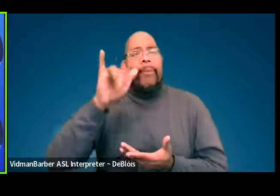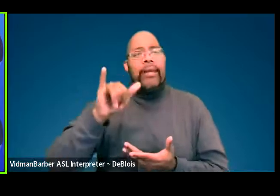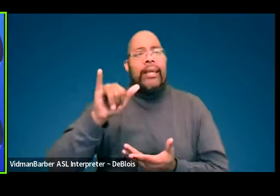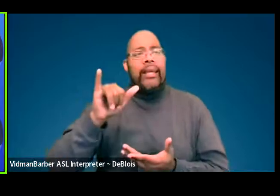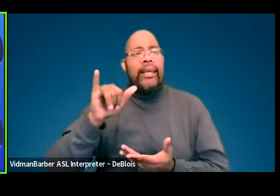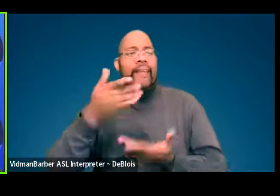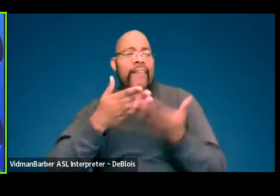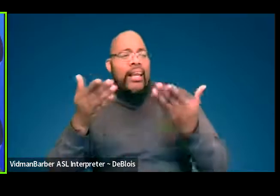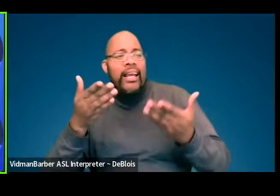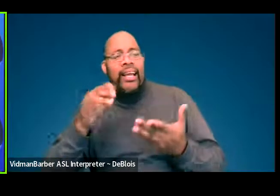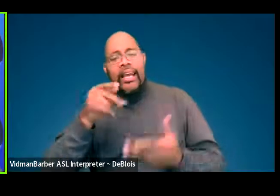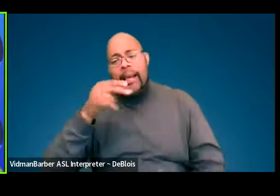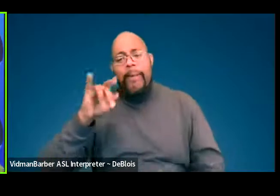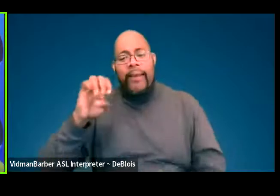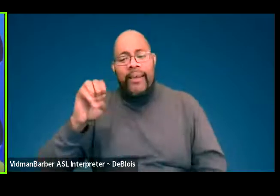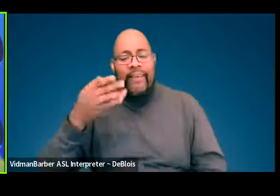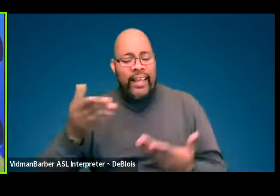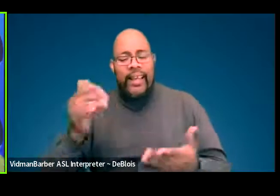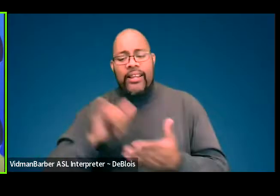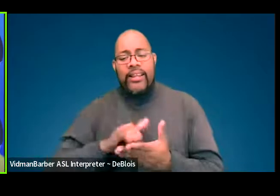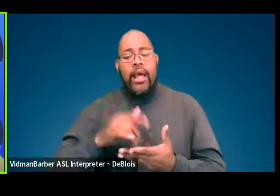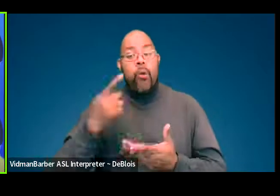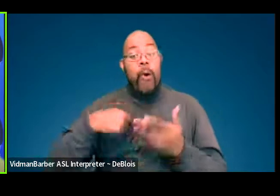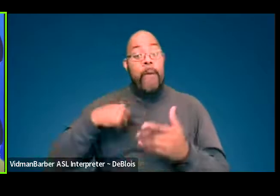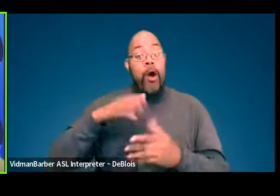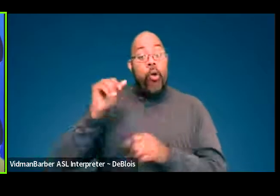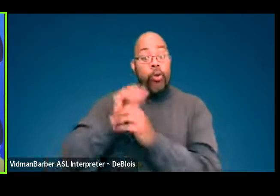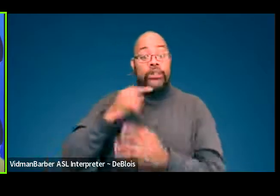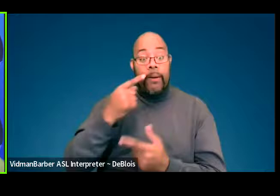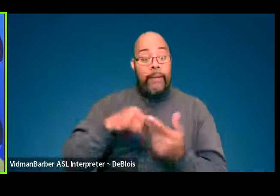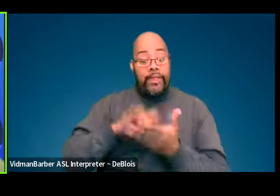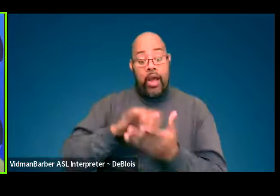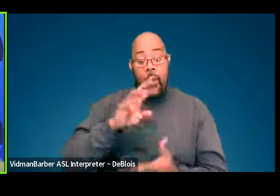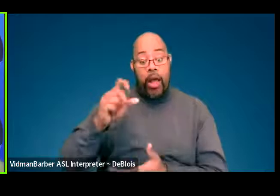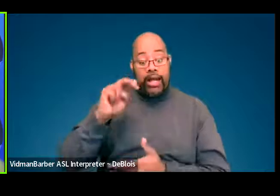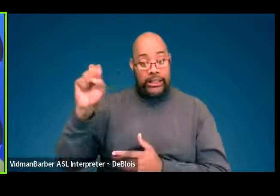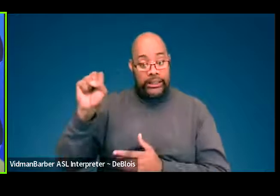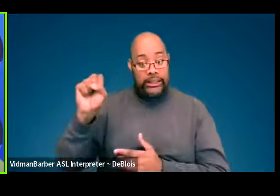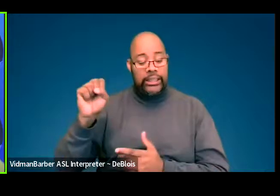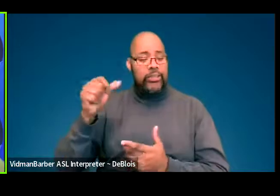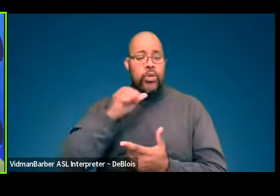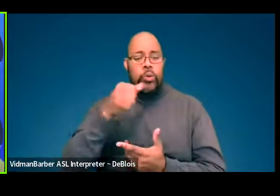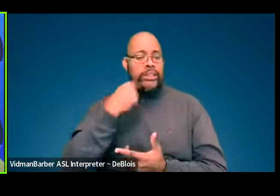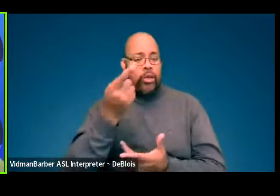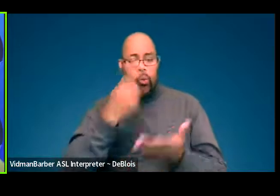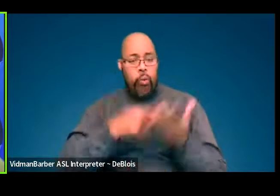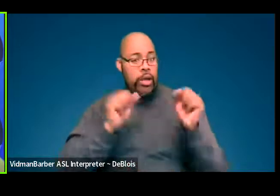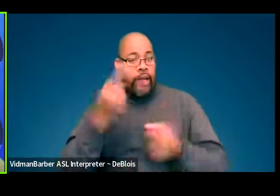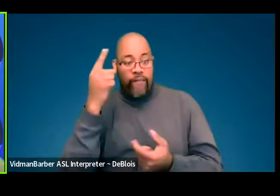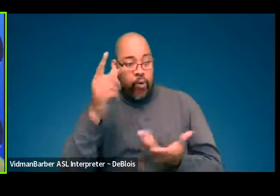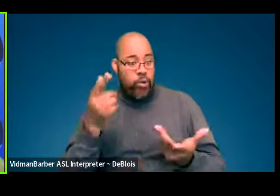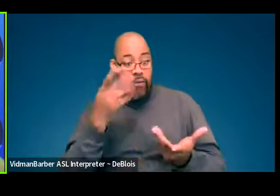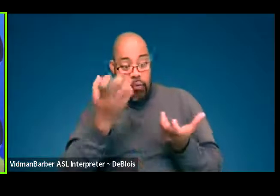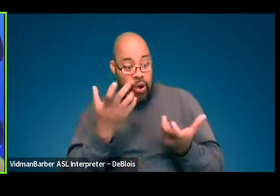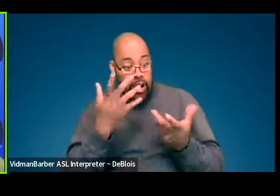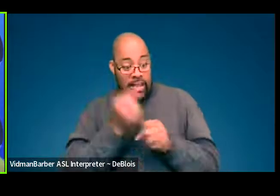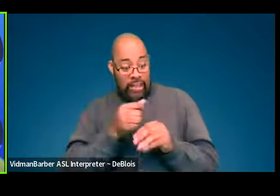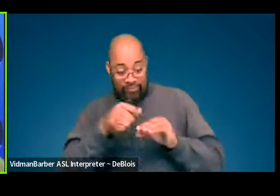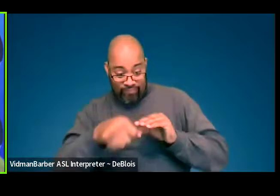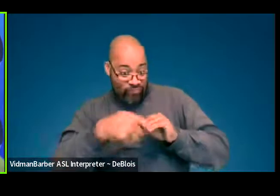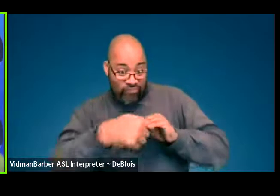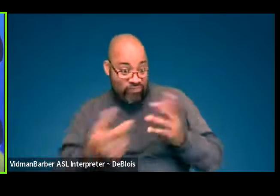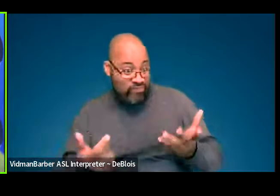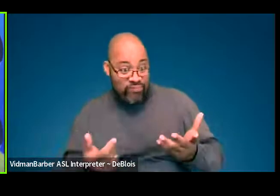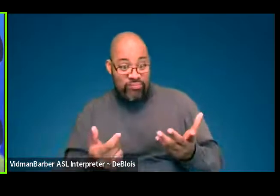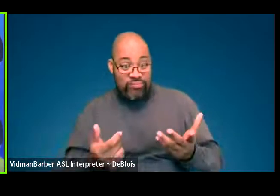that's really cool. And what my colleague was telling me about the wellness stipend is that they don't even tell you what it could be for. Like if you want to go get your nails done,